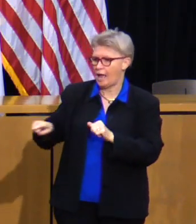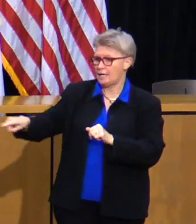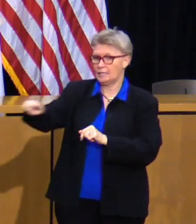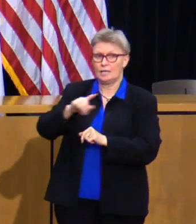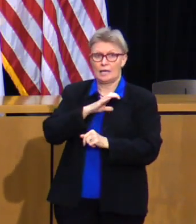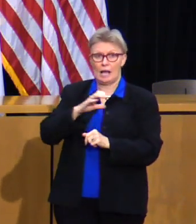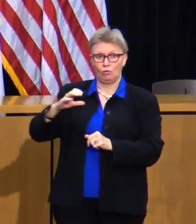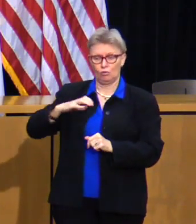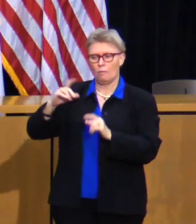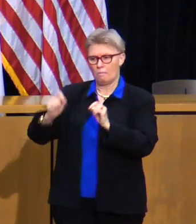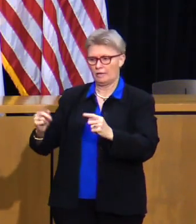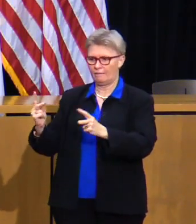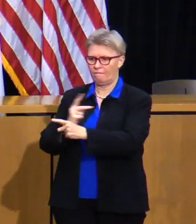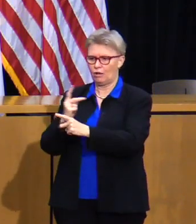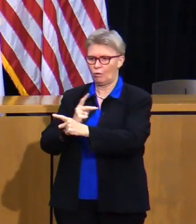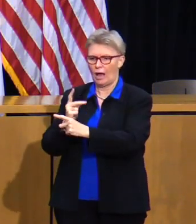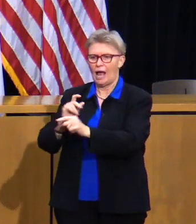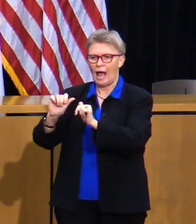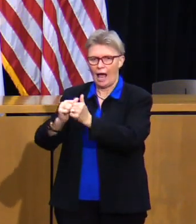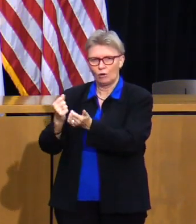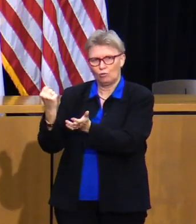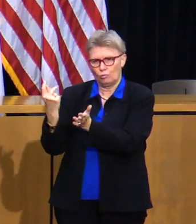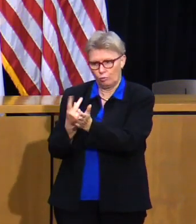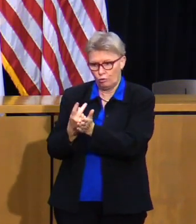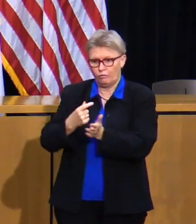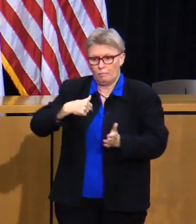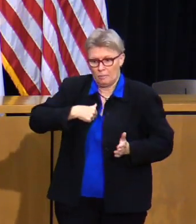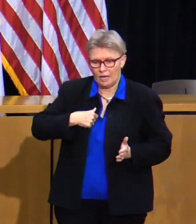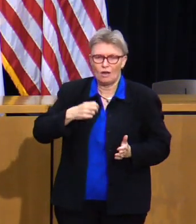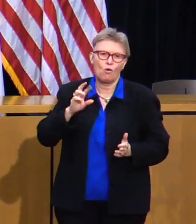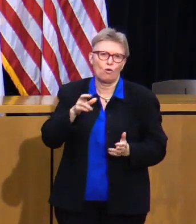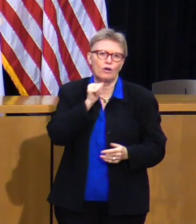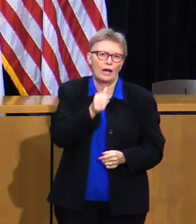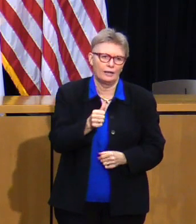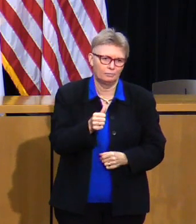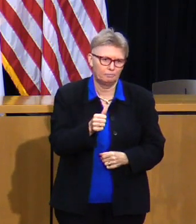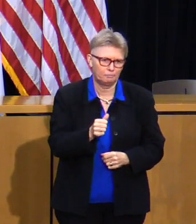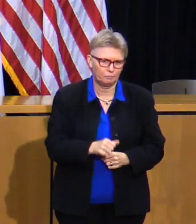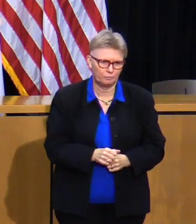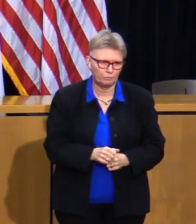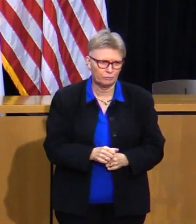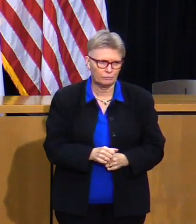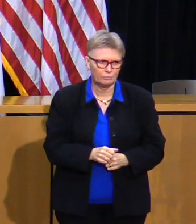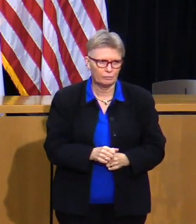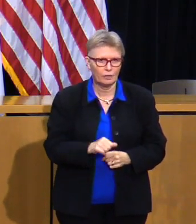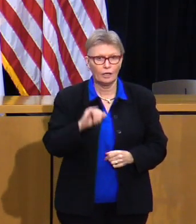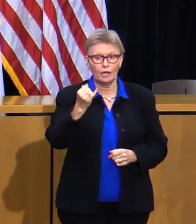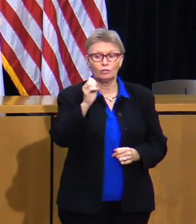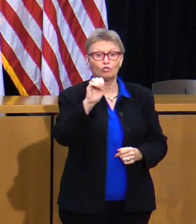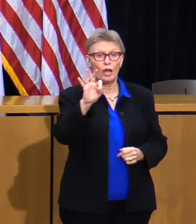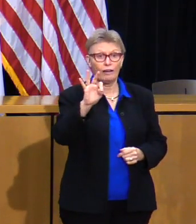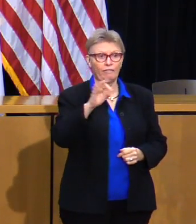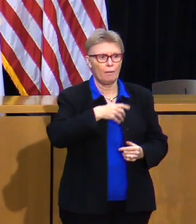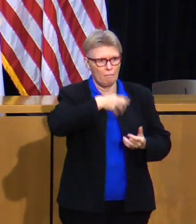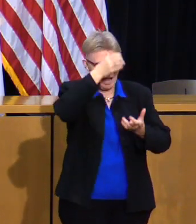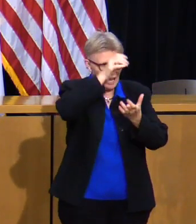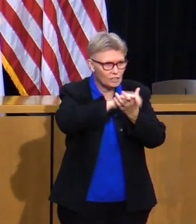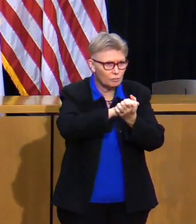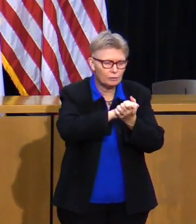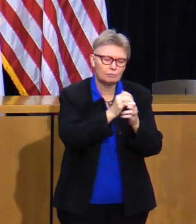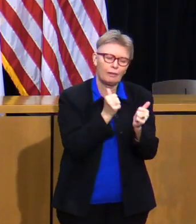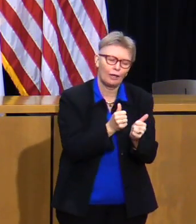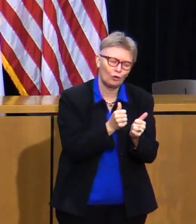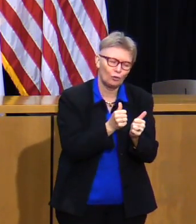your significant work in determining whether to confirm my nomination. Thank you to Jeff, my husband, and my